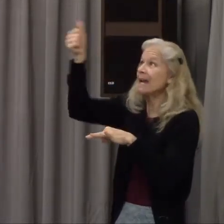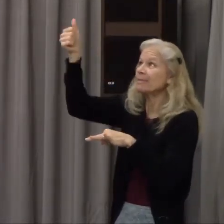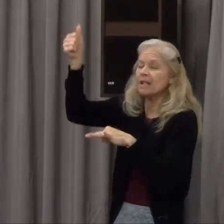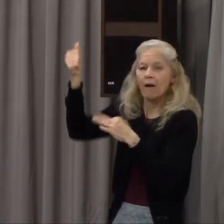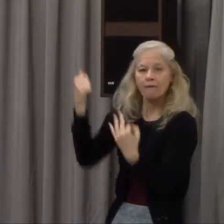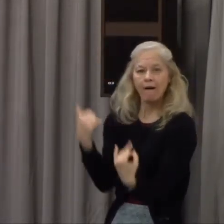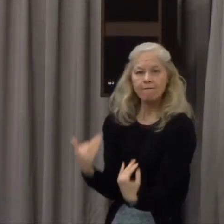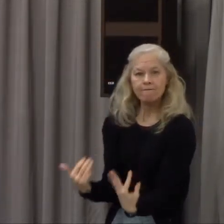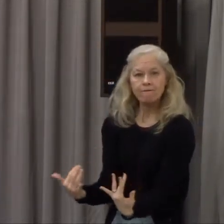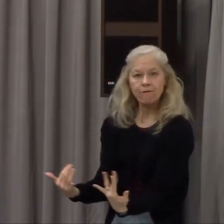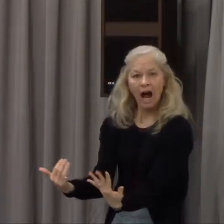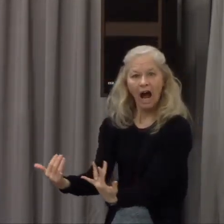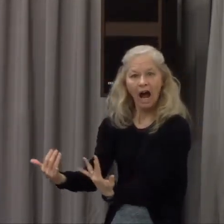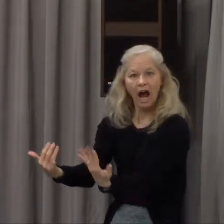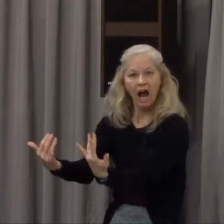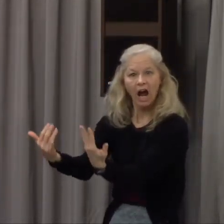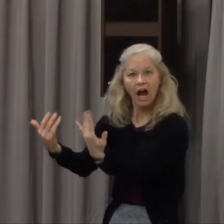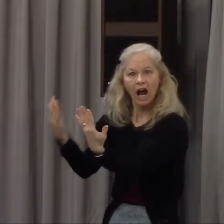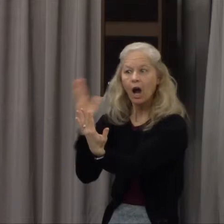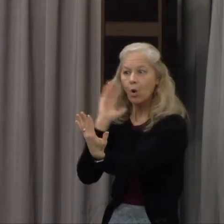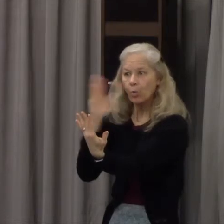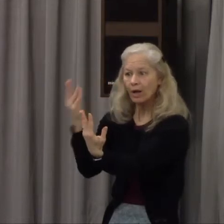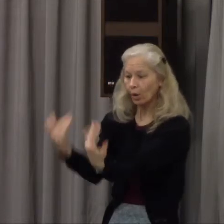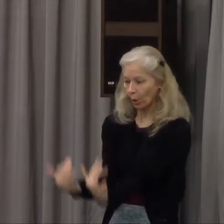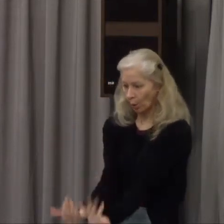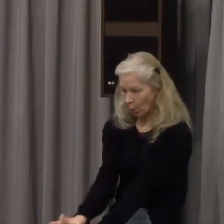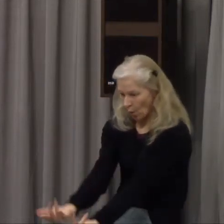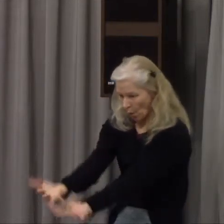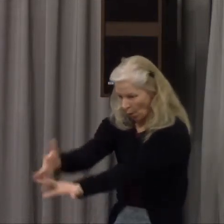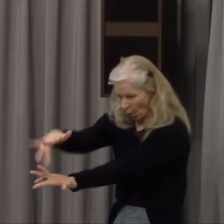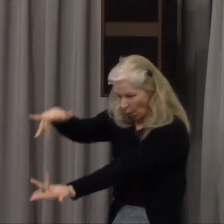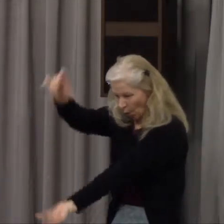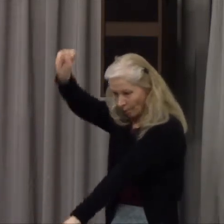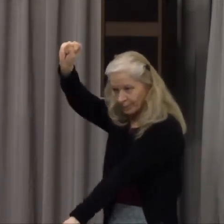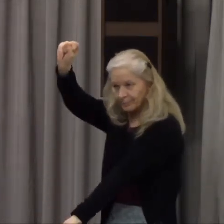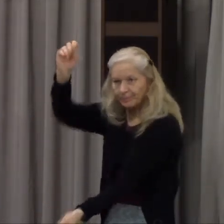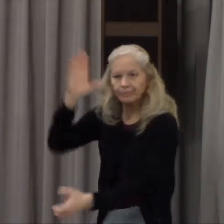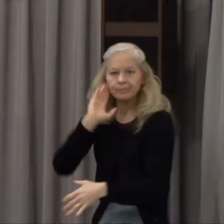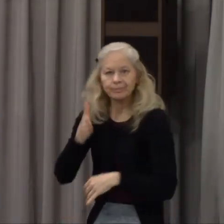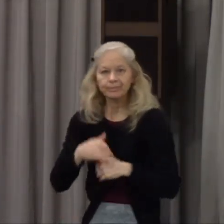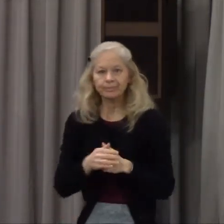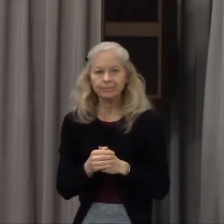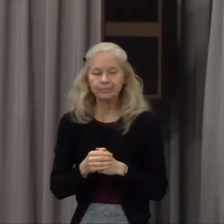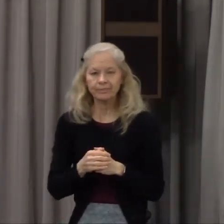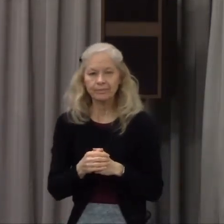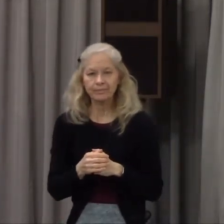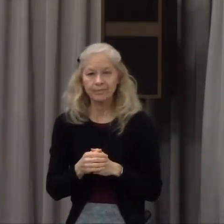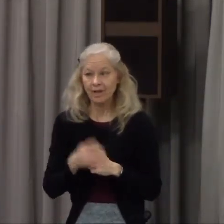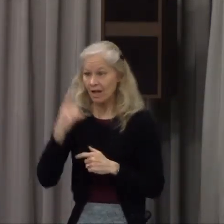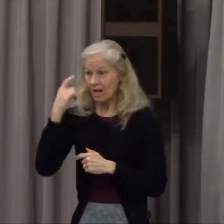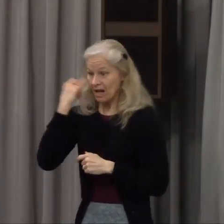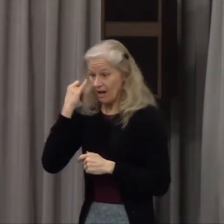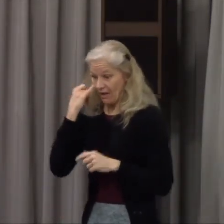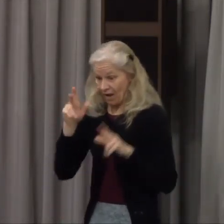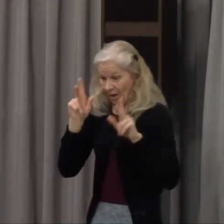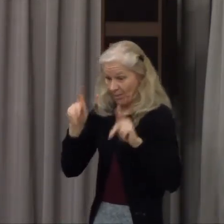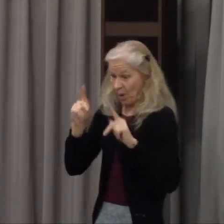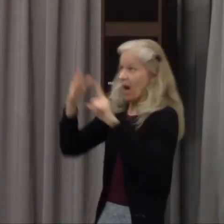a wonderful conversion for those who receive it and a woeful condemnation for those who reject it. The gospel